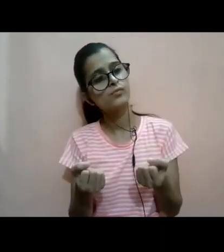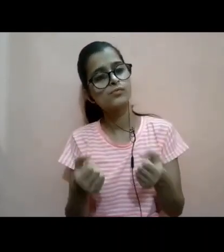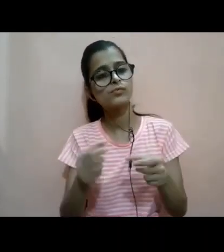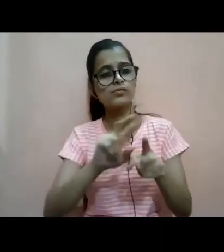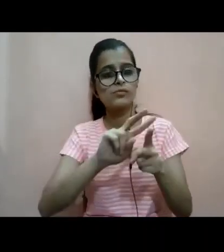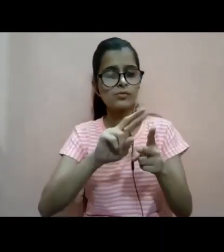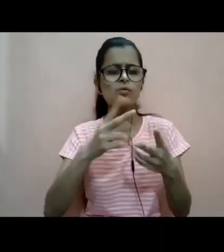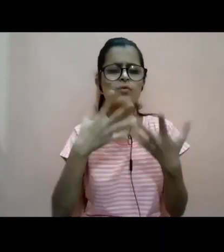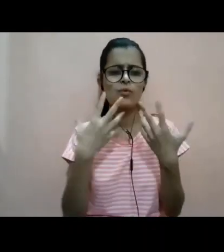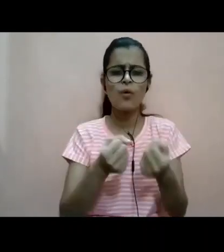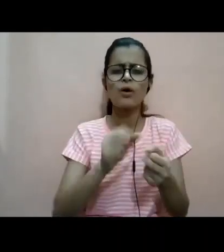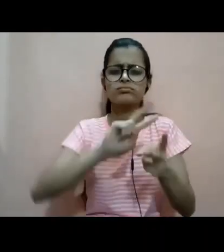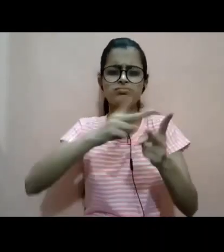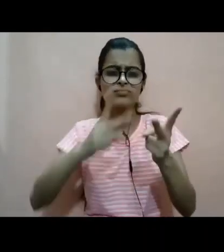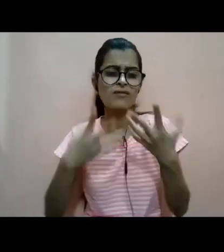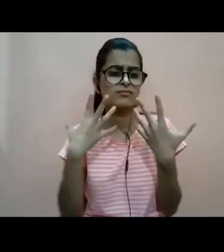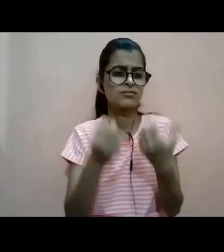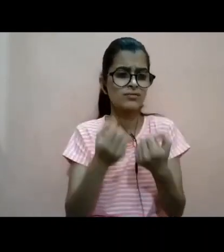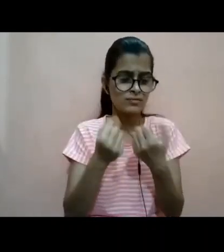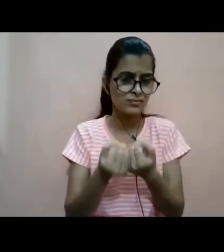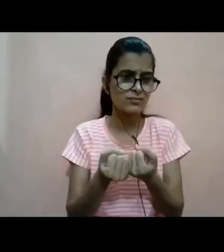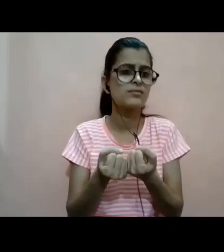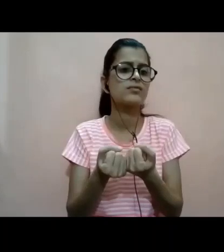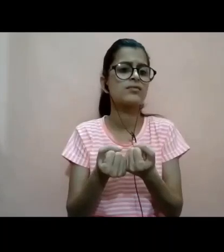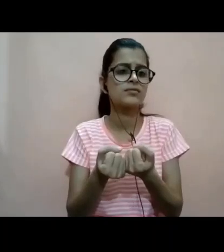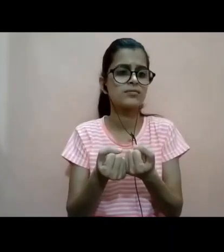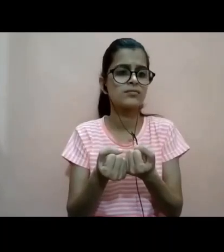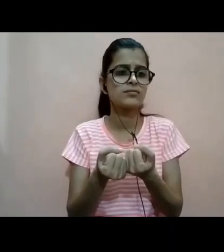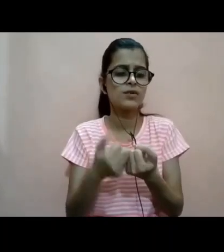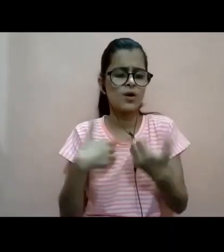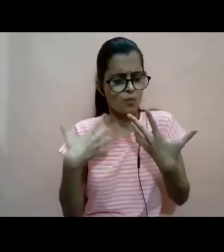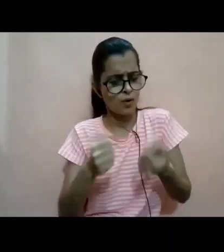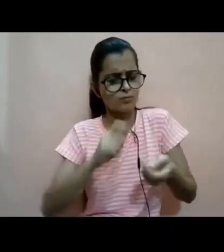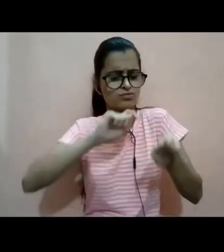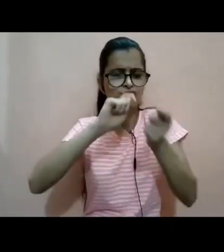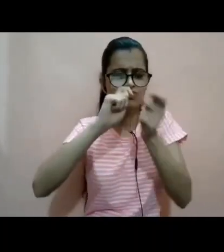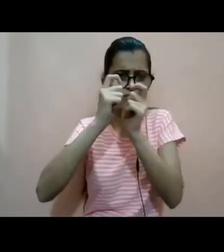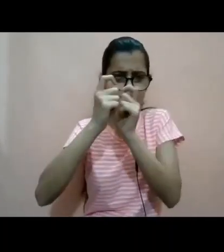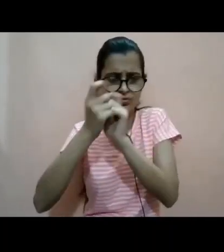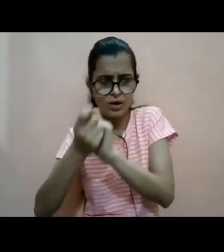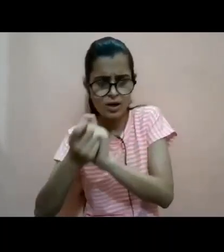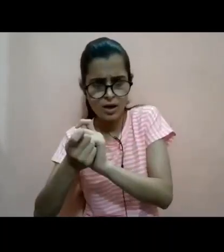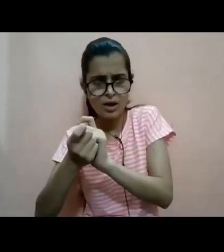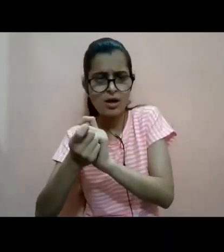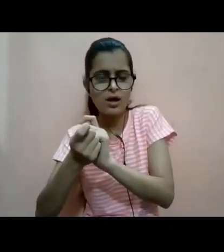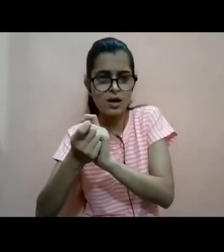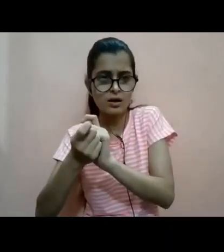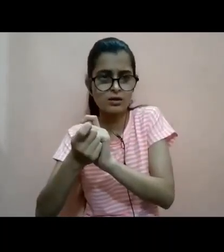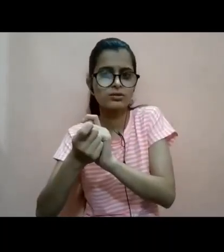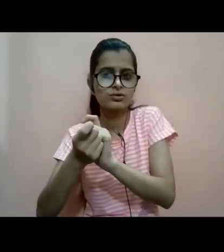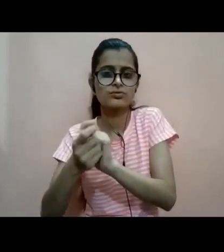Brexit. I want there to be a change to the way in which we're damaging the planet.